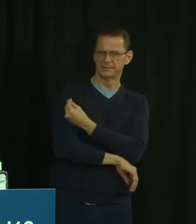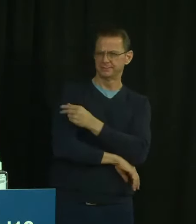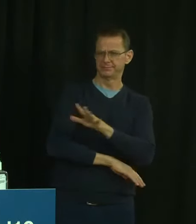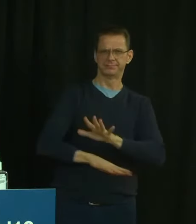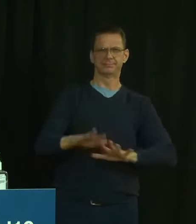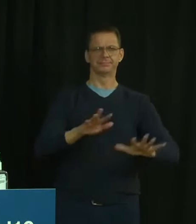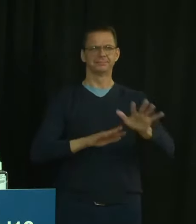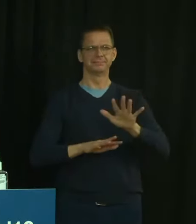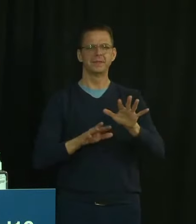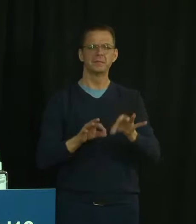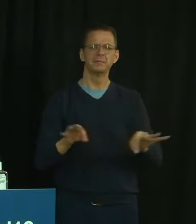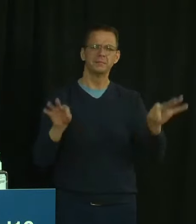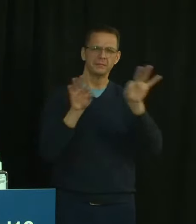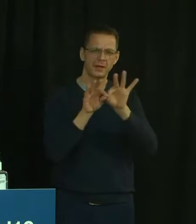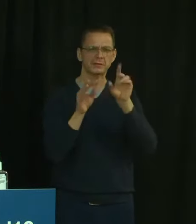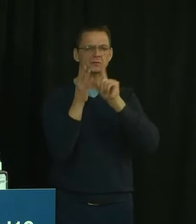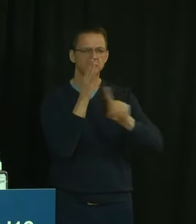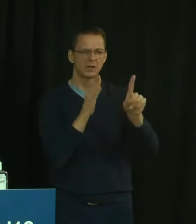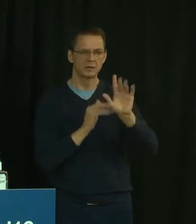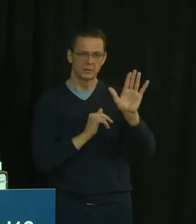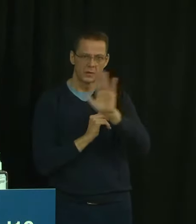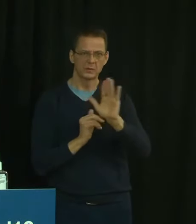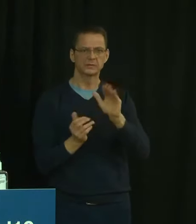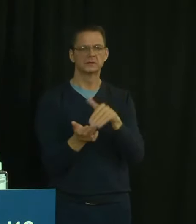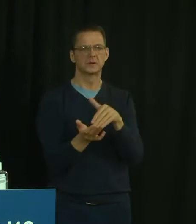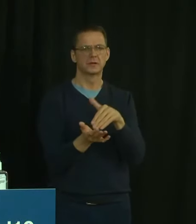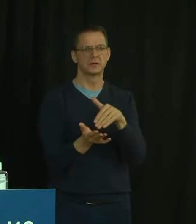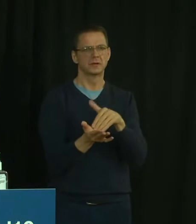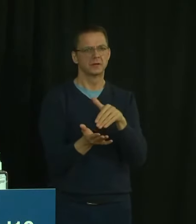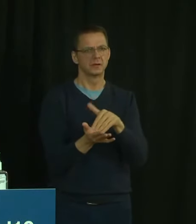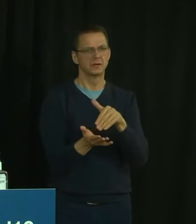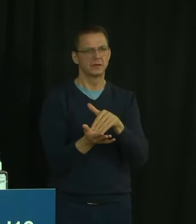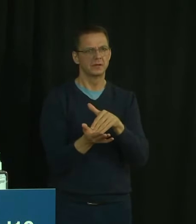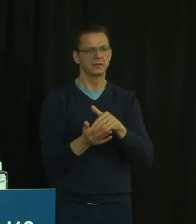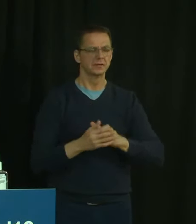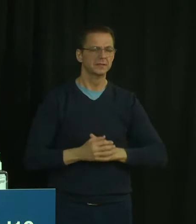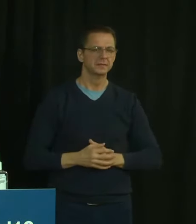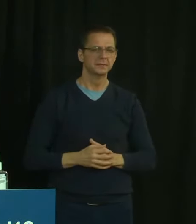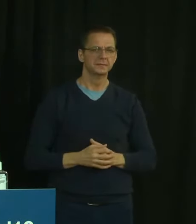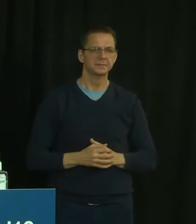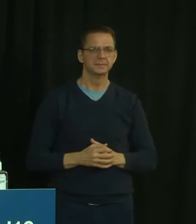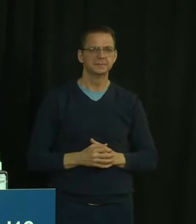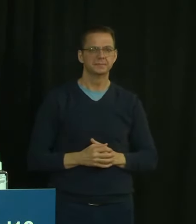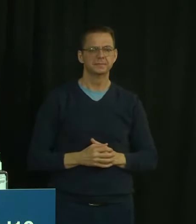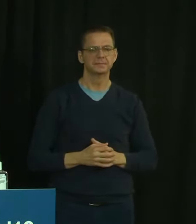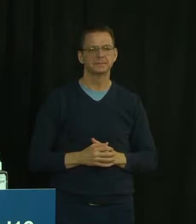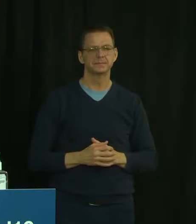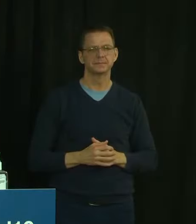also continue doing everything possible to ensure that our immunization program remains safe and effective.